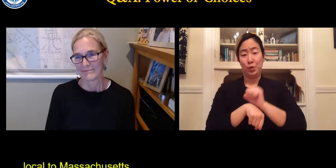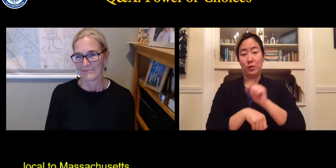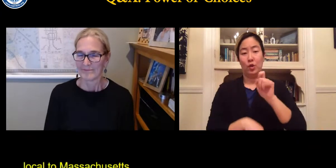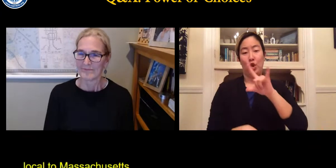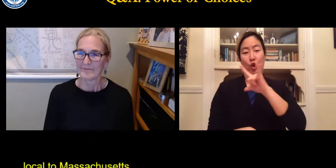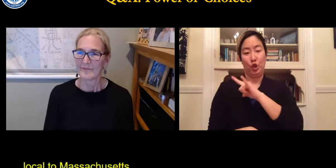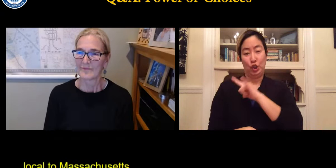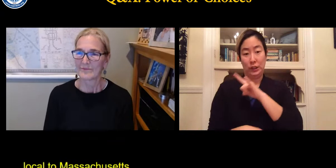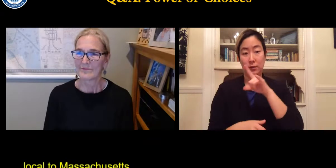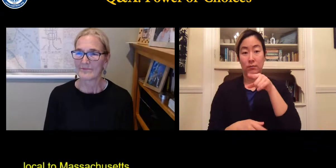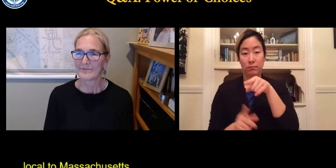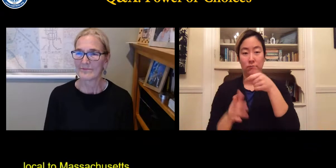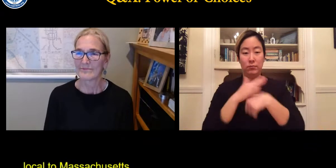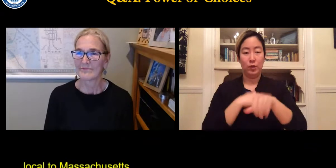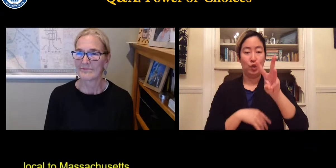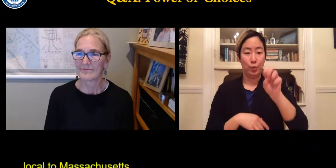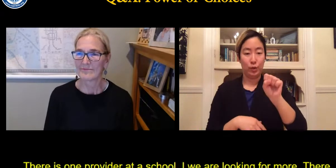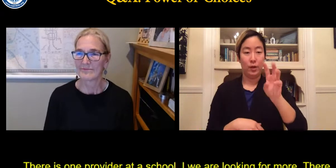have a deaf unit.